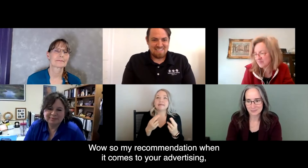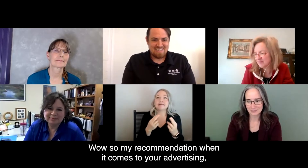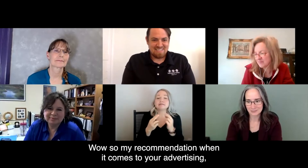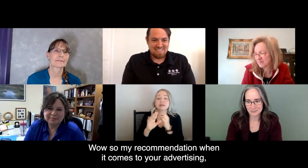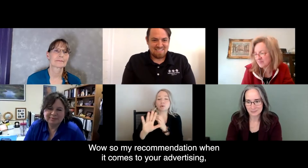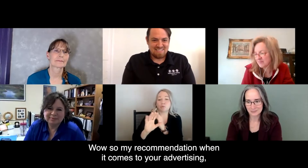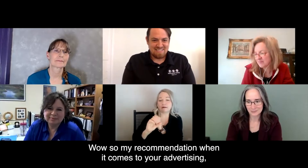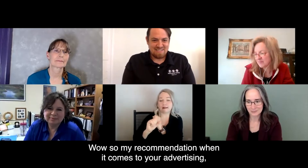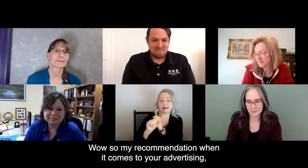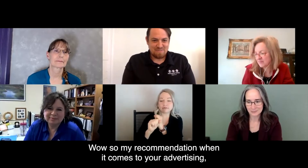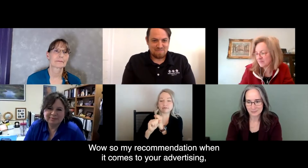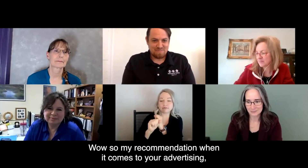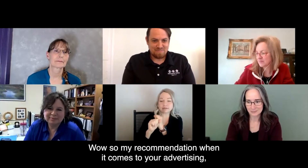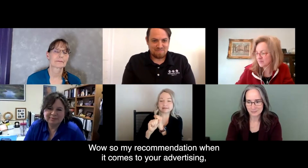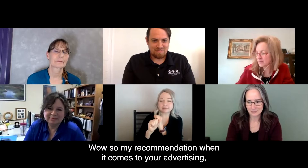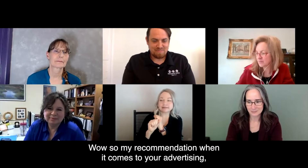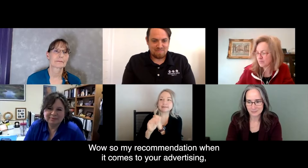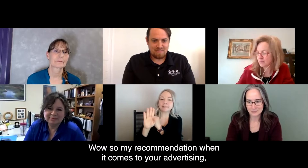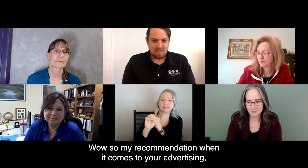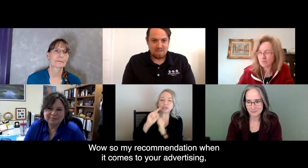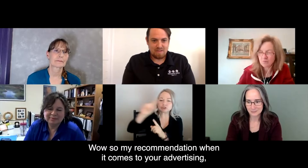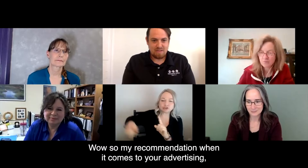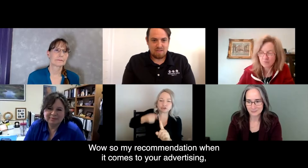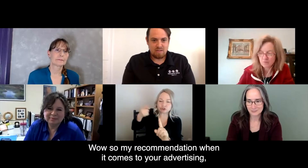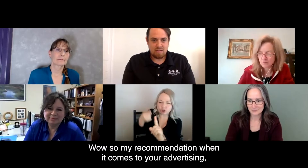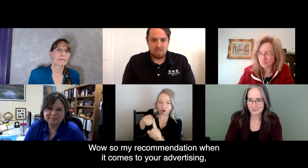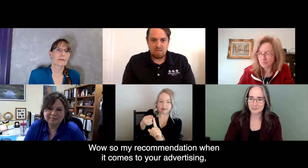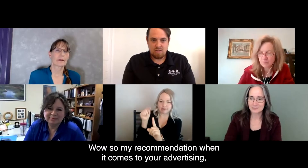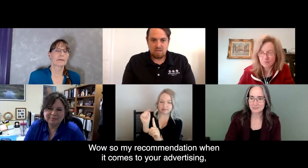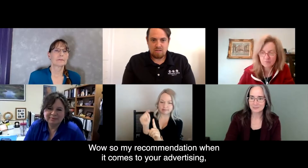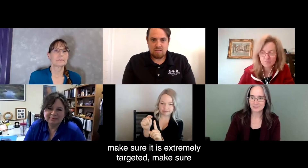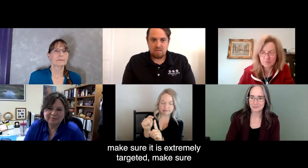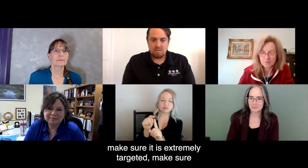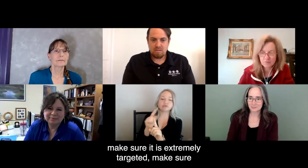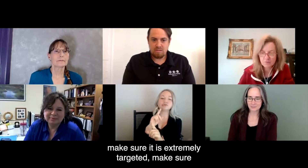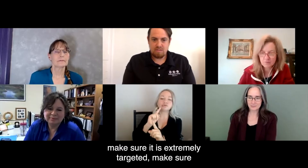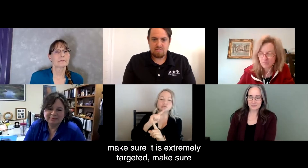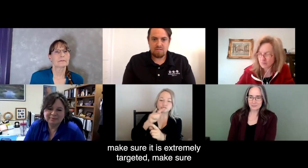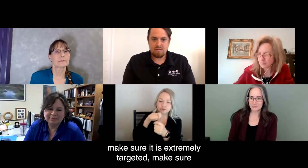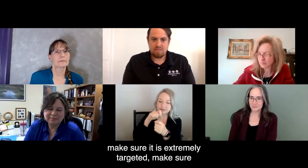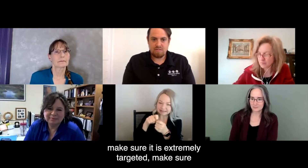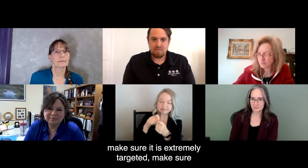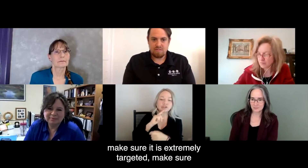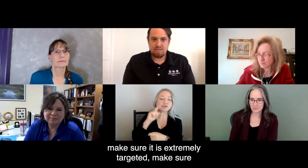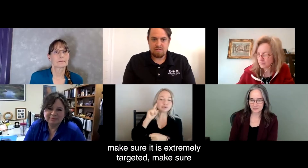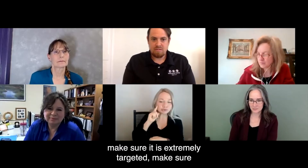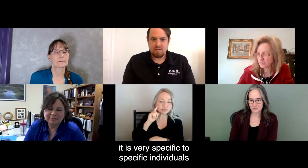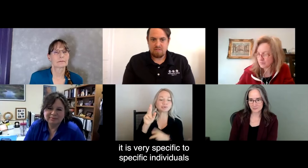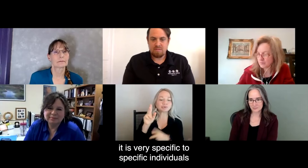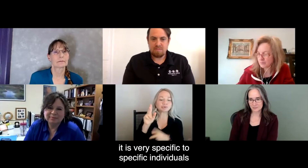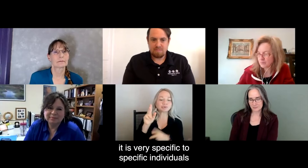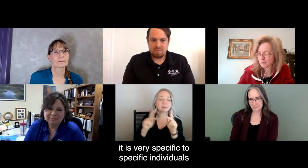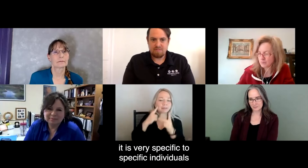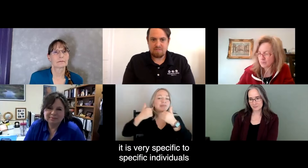Wow. So my recommendation when it comes to your advertising, make sure it is extremely targeted. Make sure it